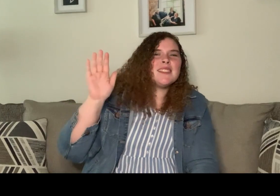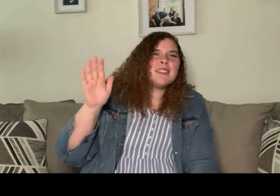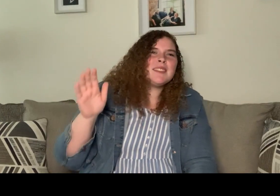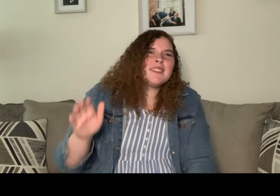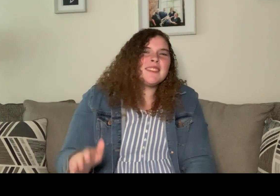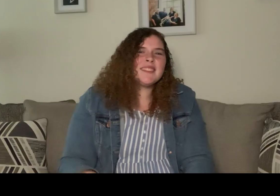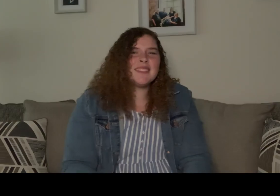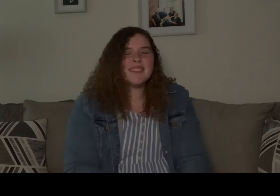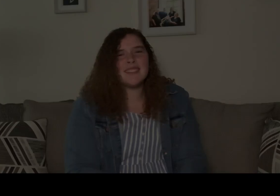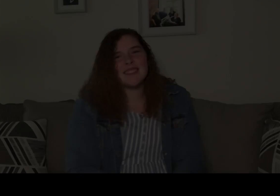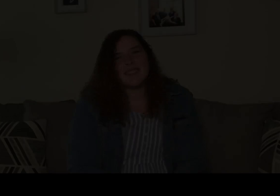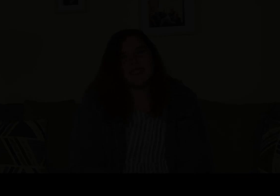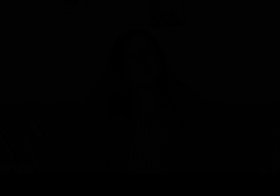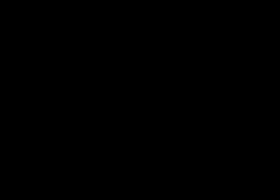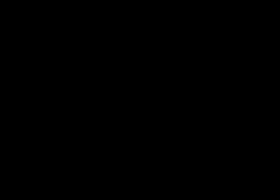-oh Thank you.